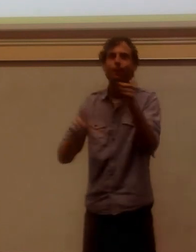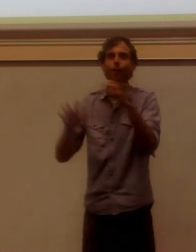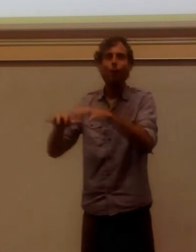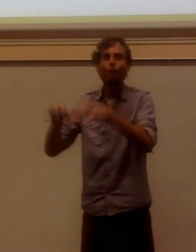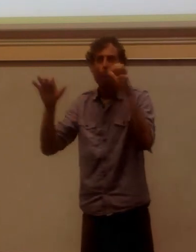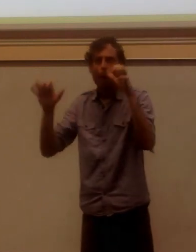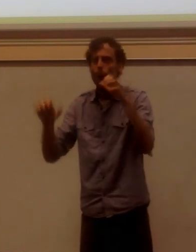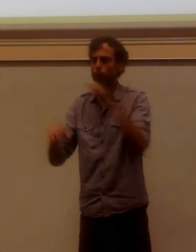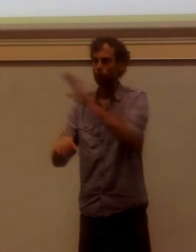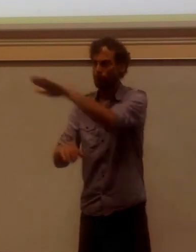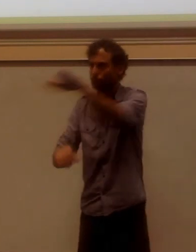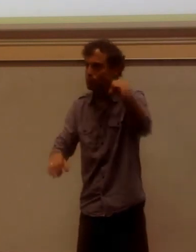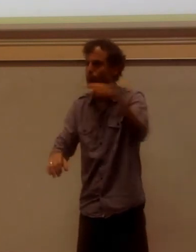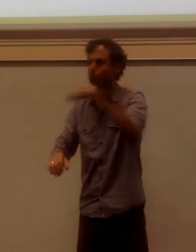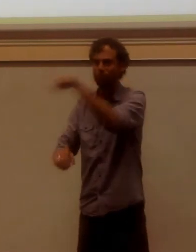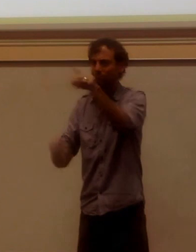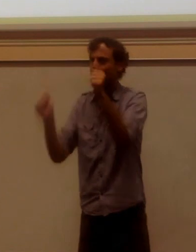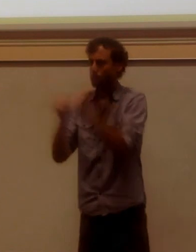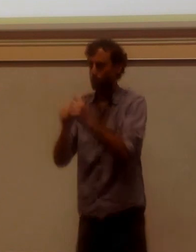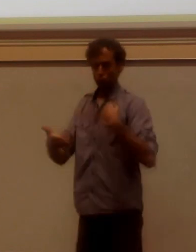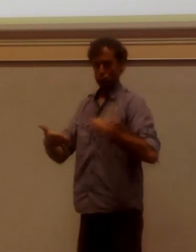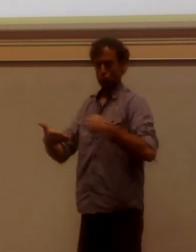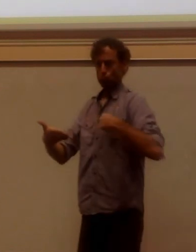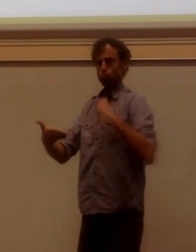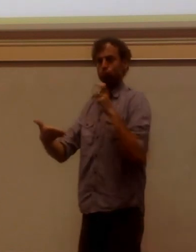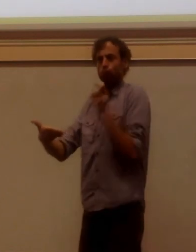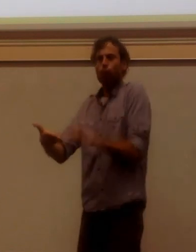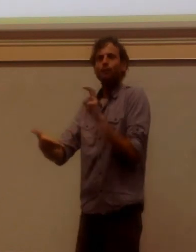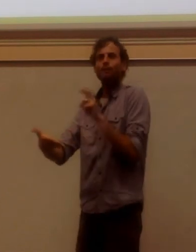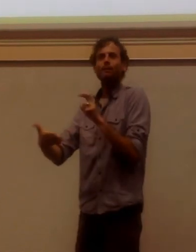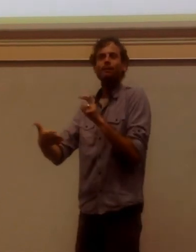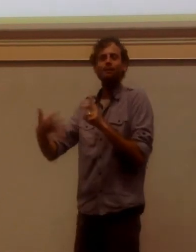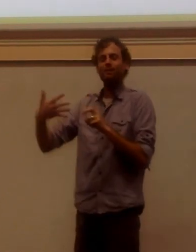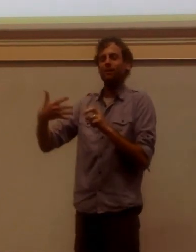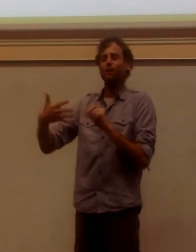And the European Union of the Deaf had been lobbying parliamentary members